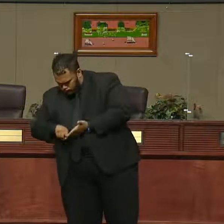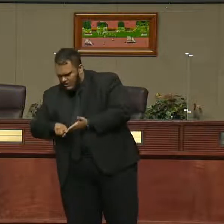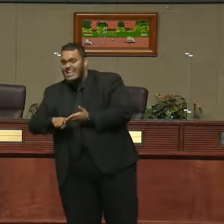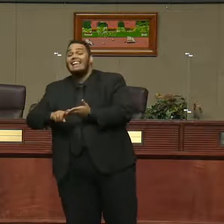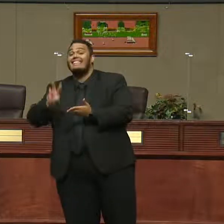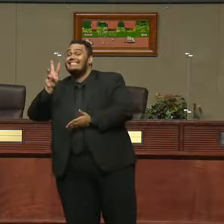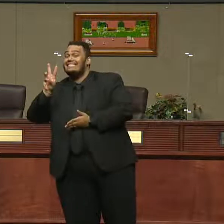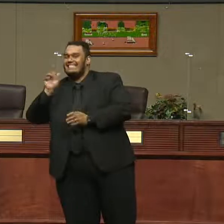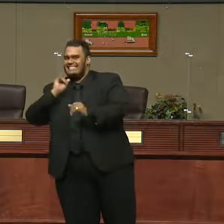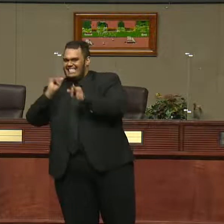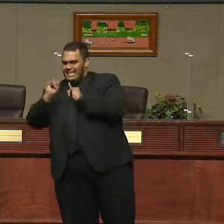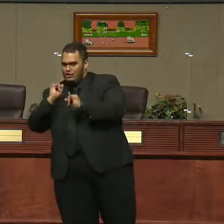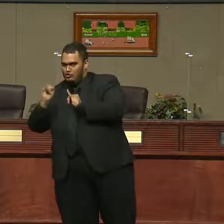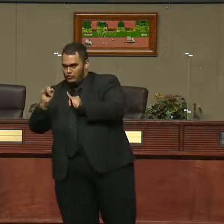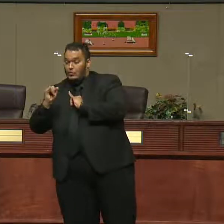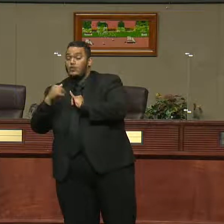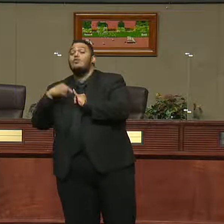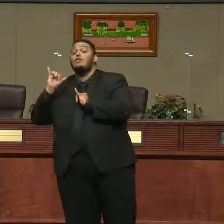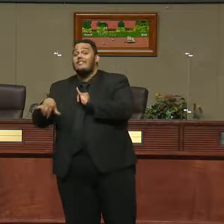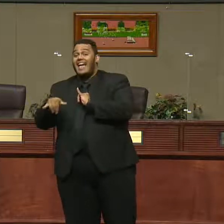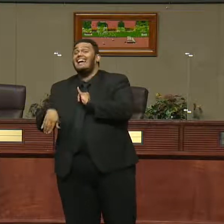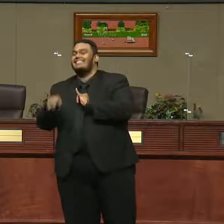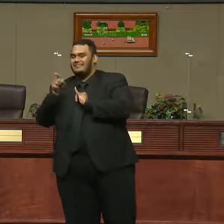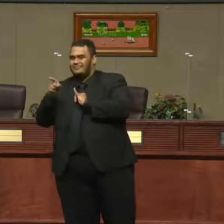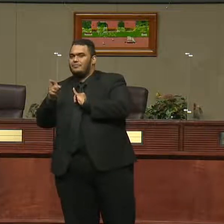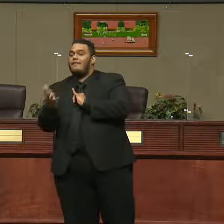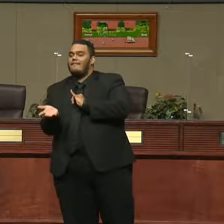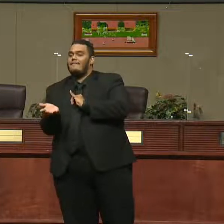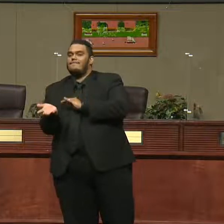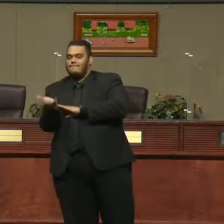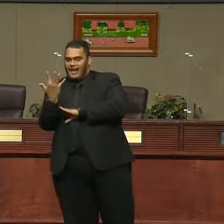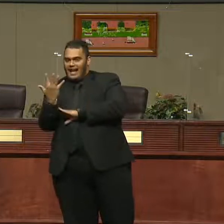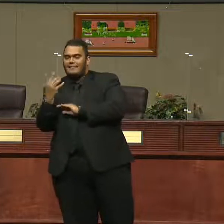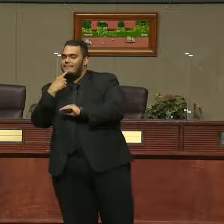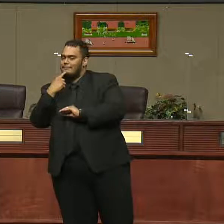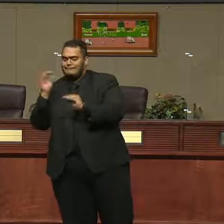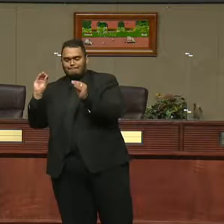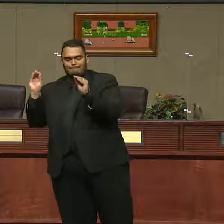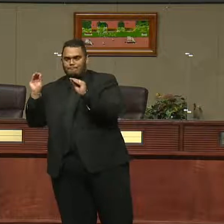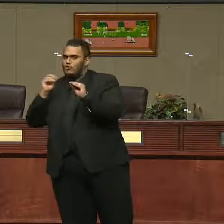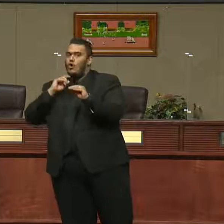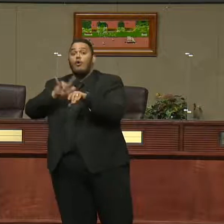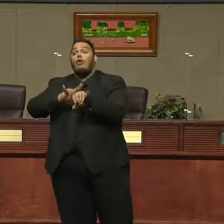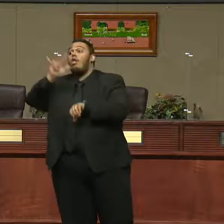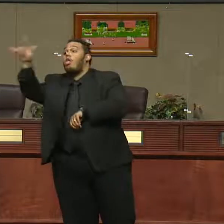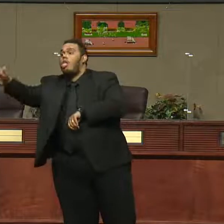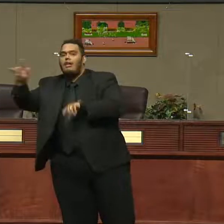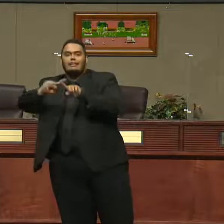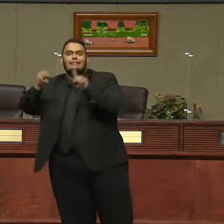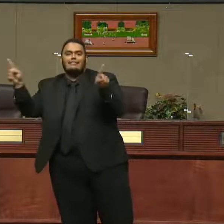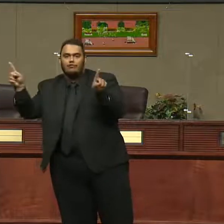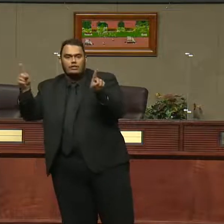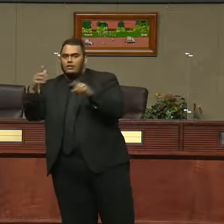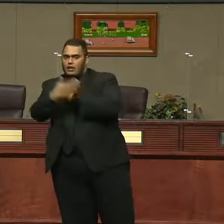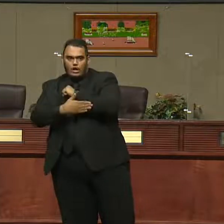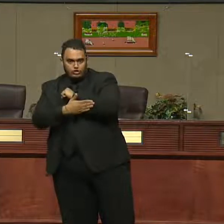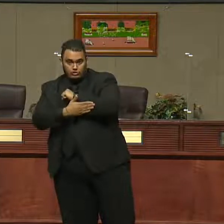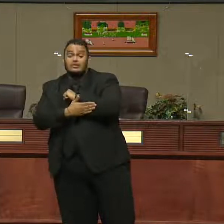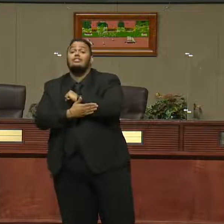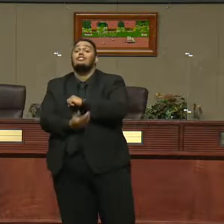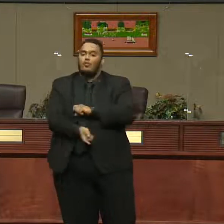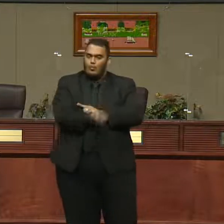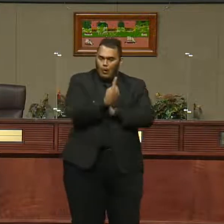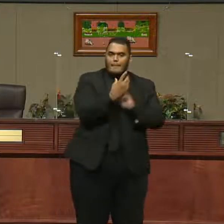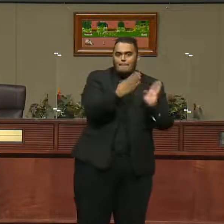reported out-of-country travel, and 5 reported no recent travel. 2 of the 12 cases are in persons who are in the